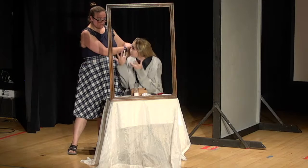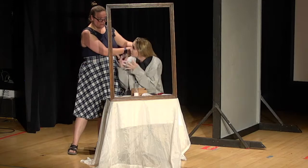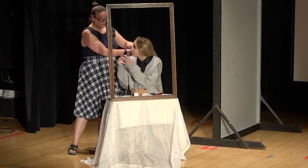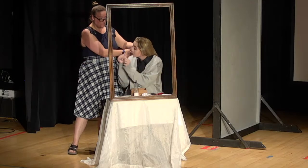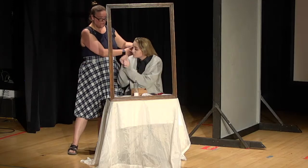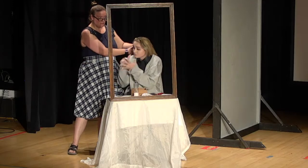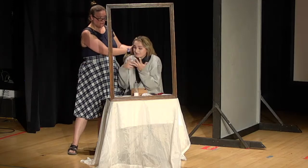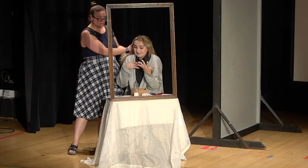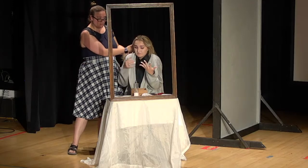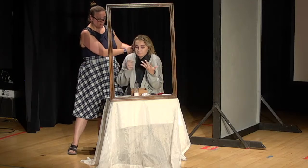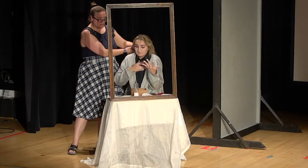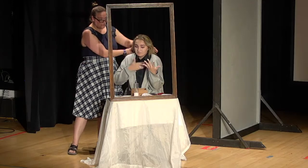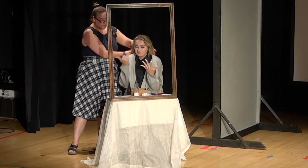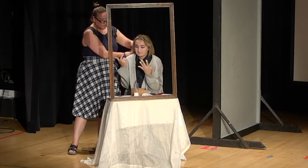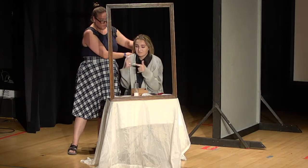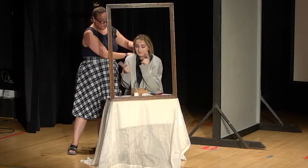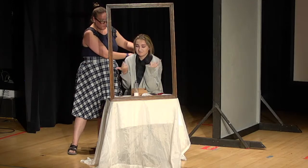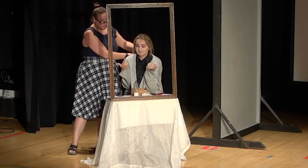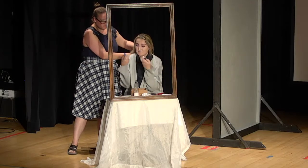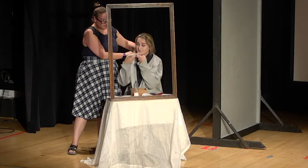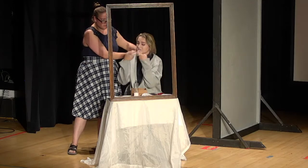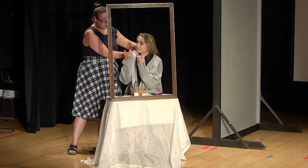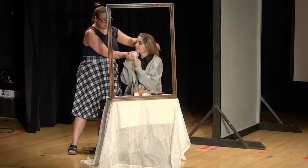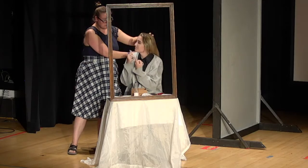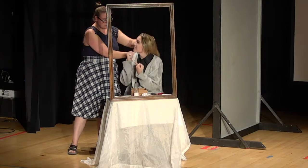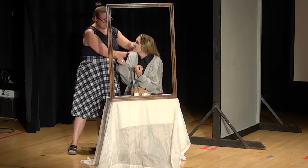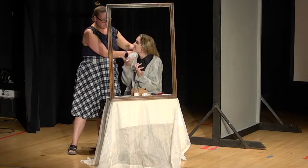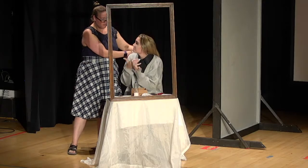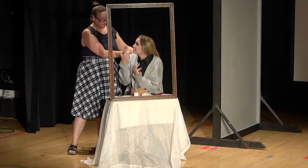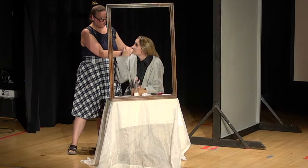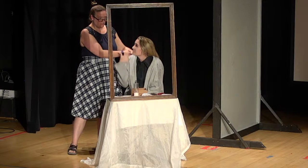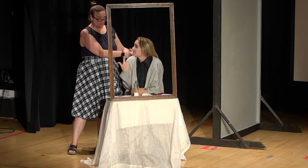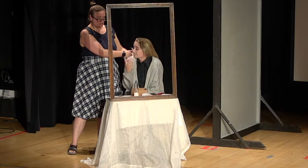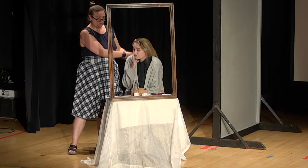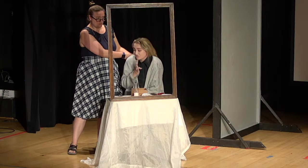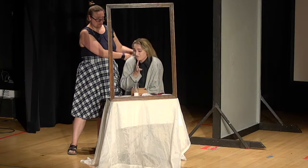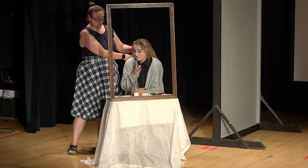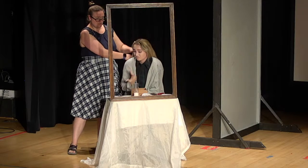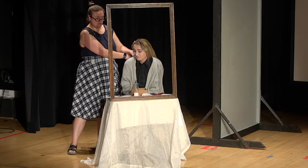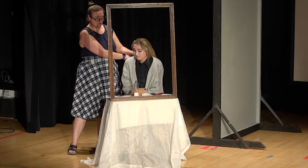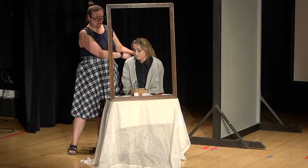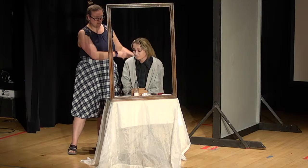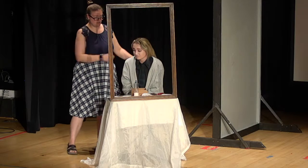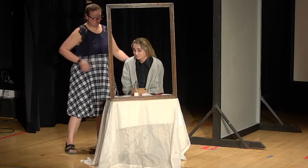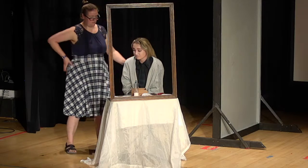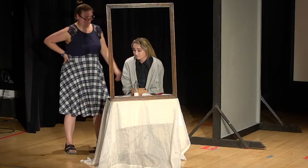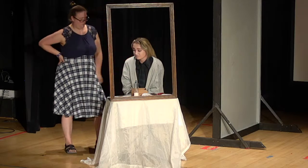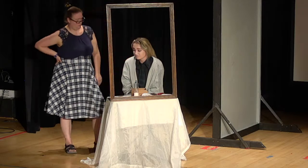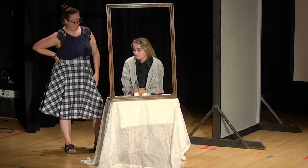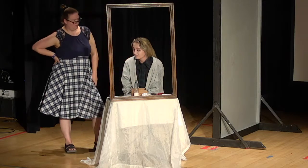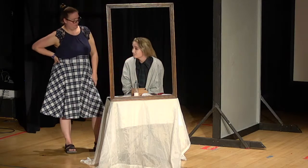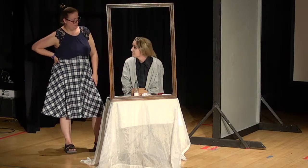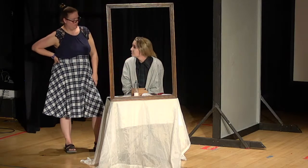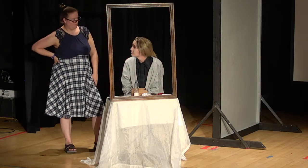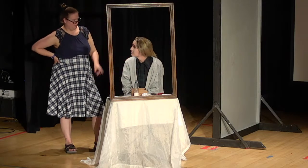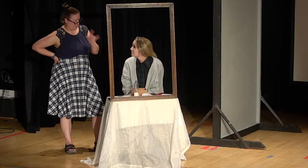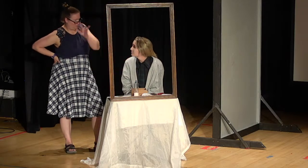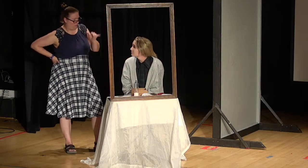course. I'm doing my best. I'm going to the teacher. I'm studying constantly. It's just not a good fit for me.